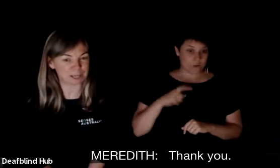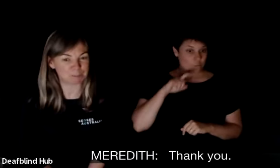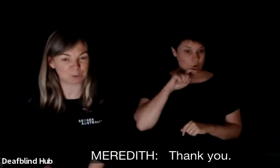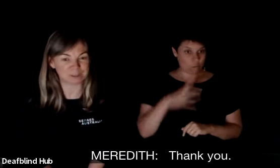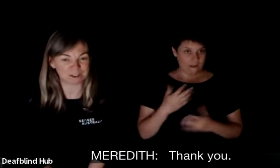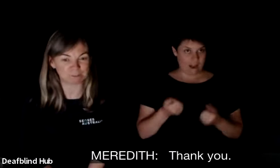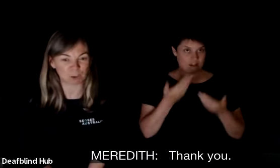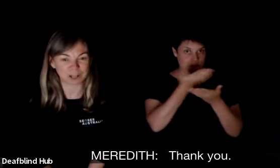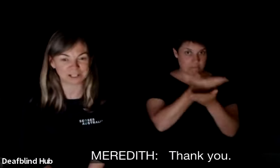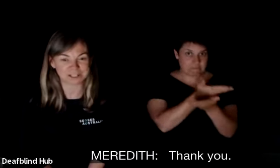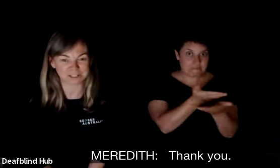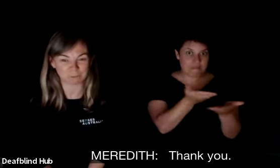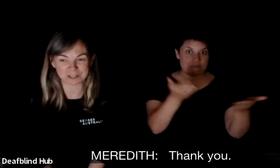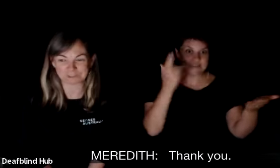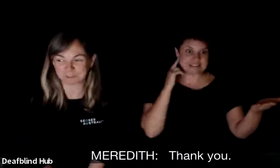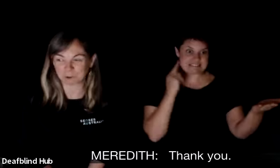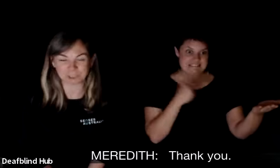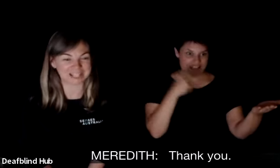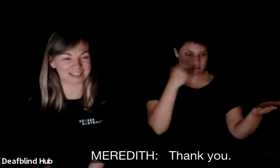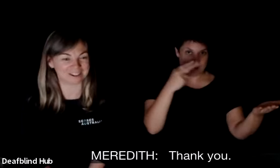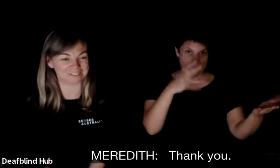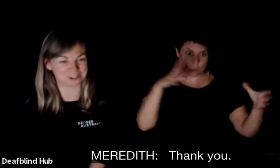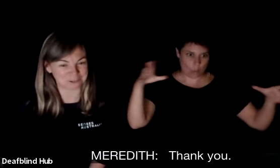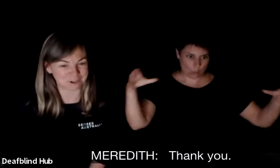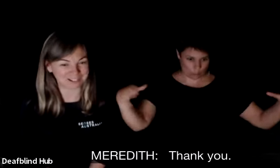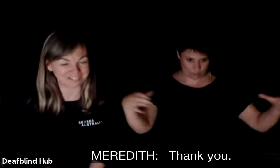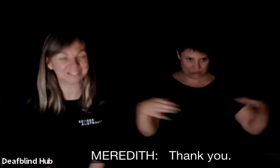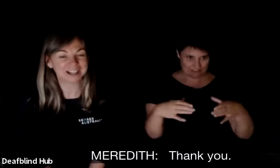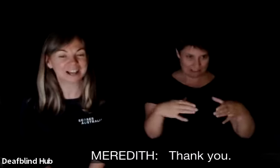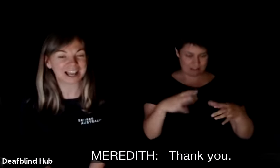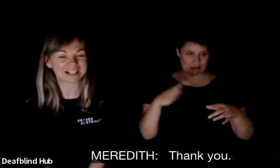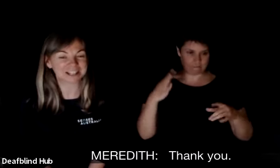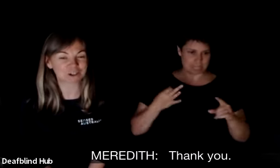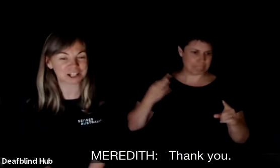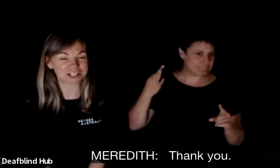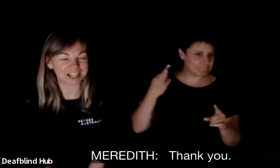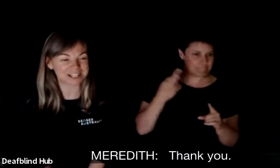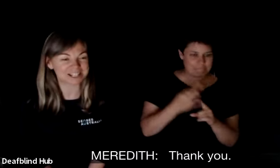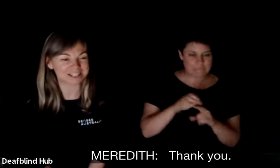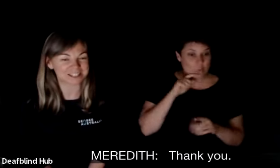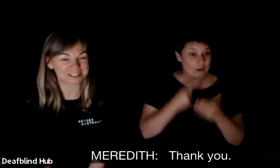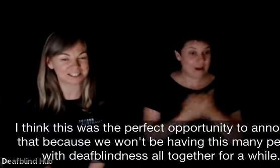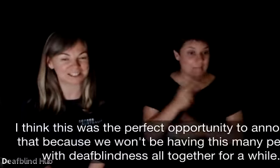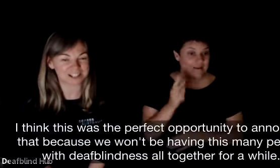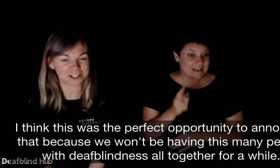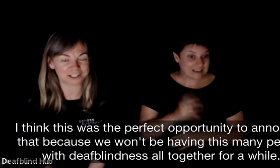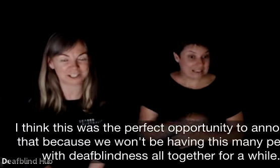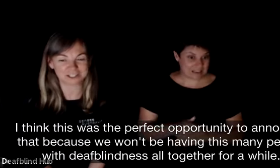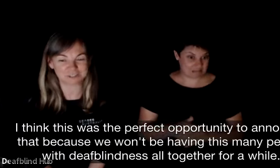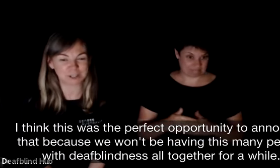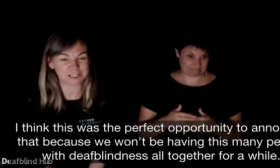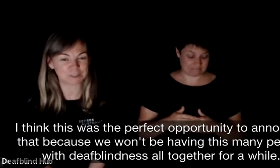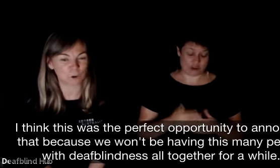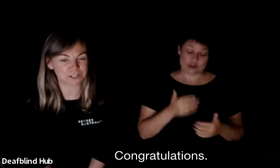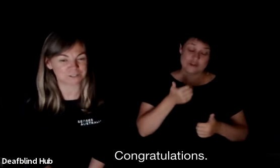many people with deaf blindness all together for a while. And congratulations. It's